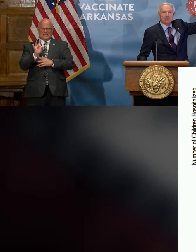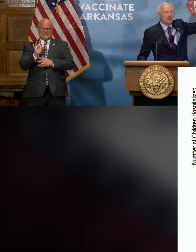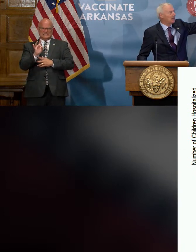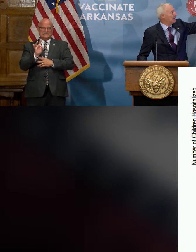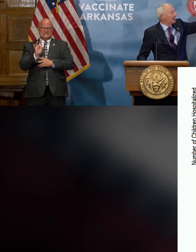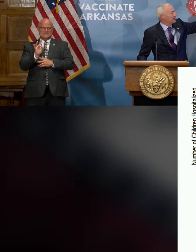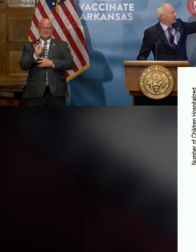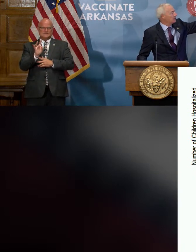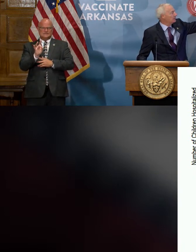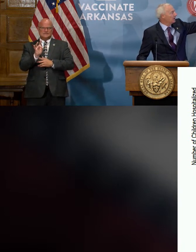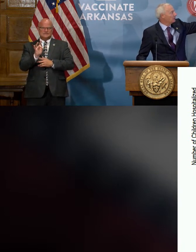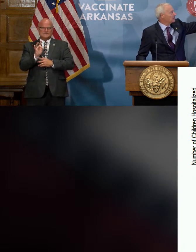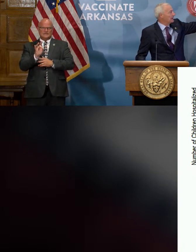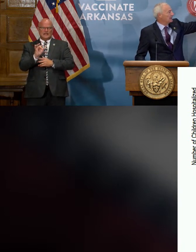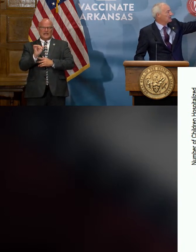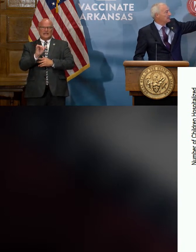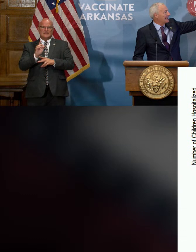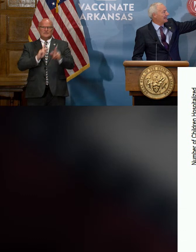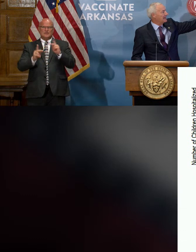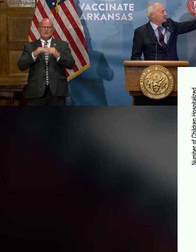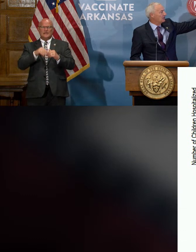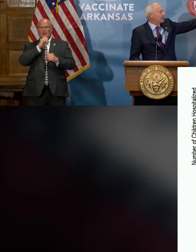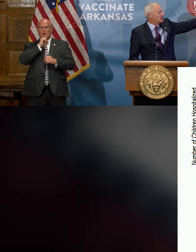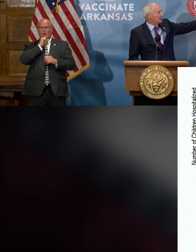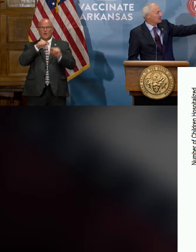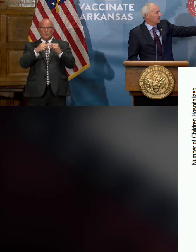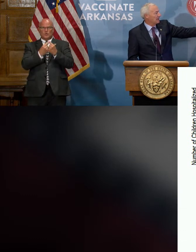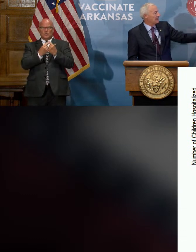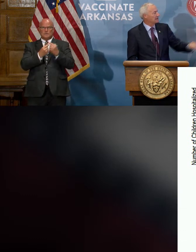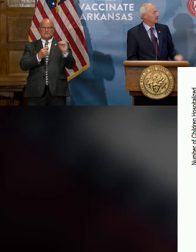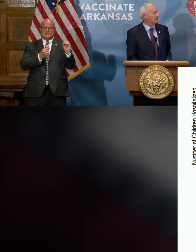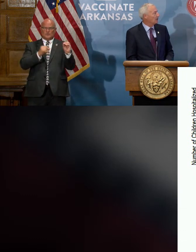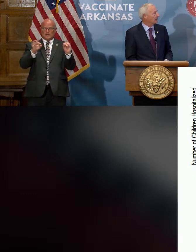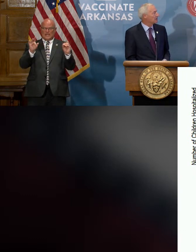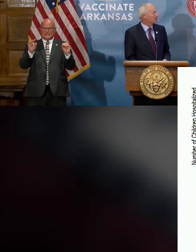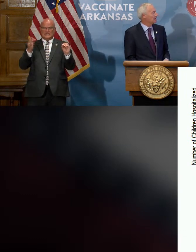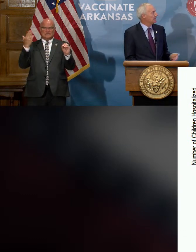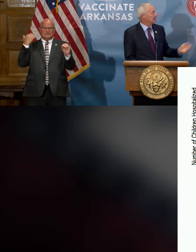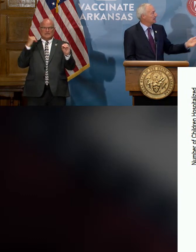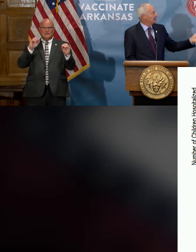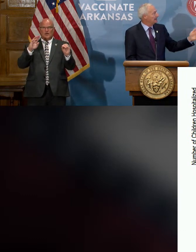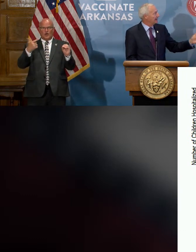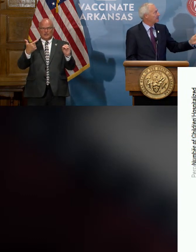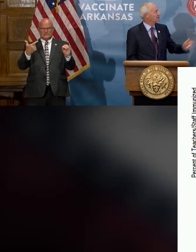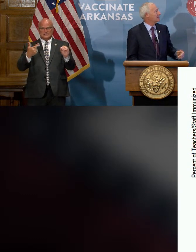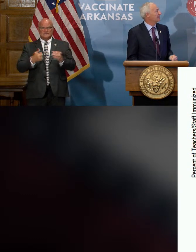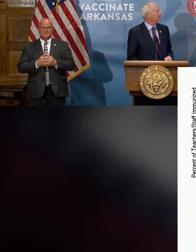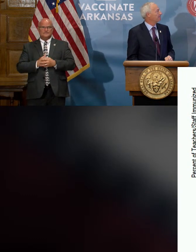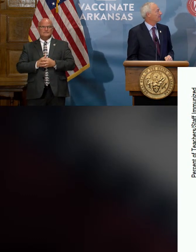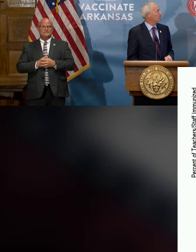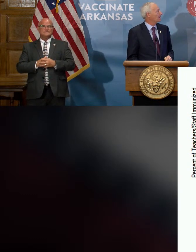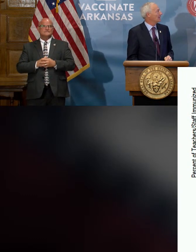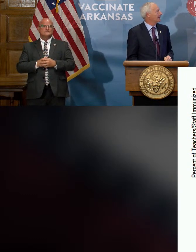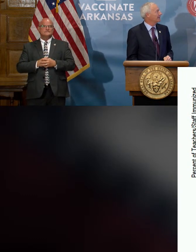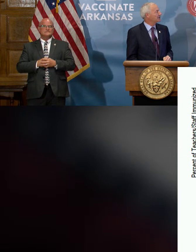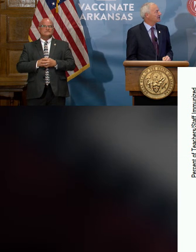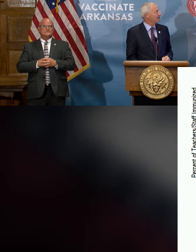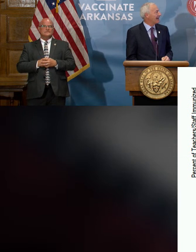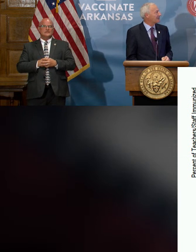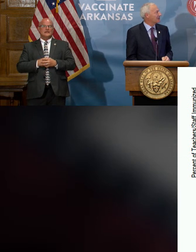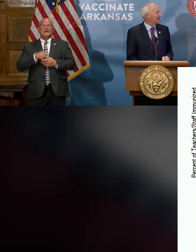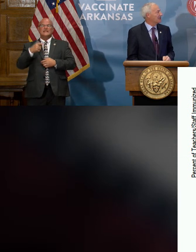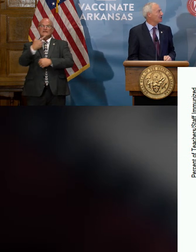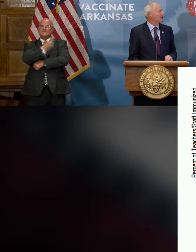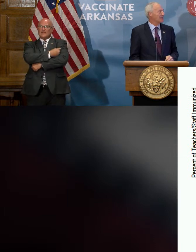it is, as to those that in that age group that's hospitalized in August. Next, this